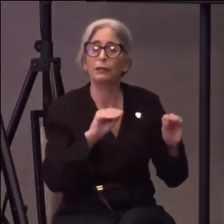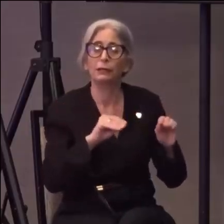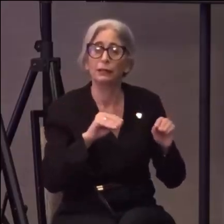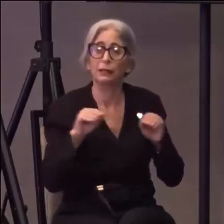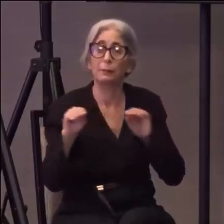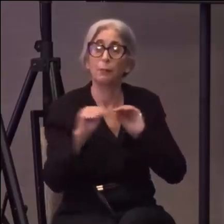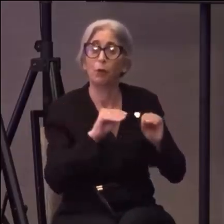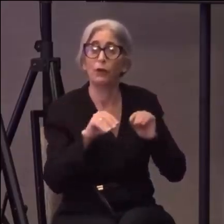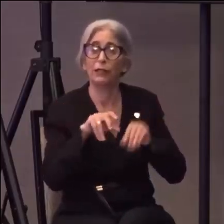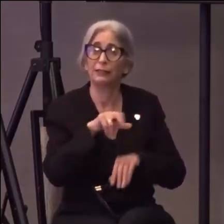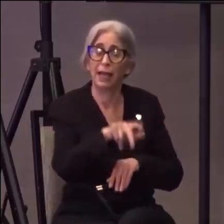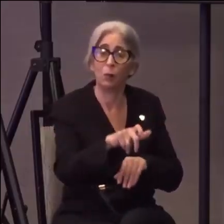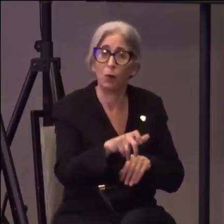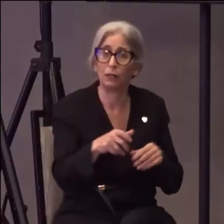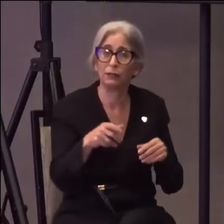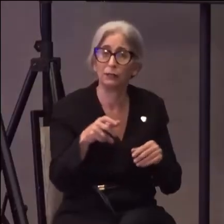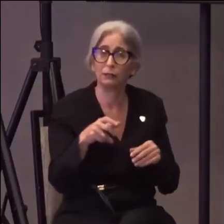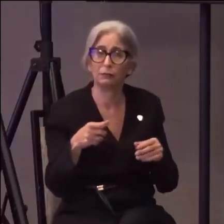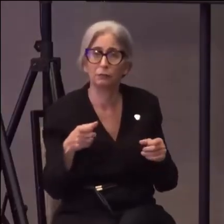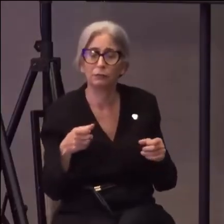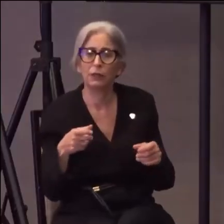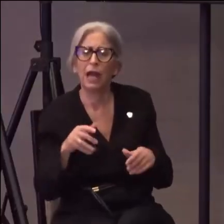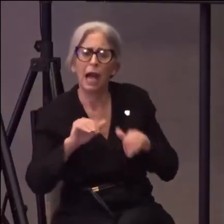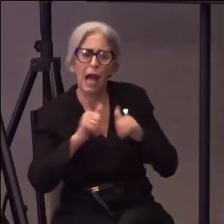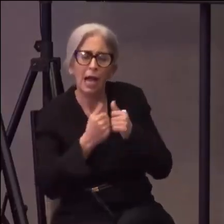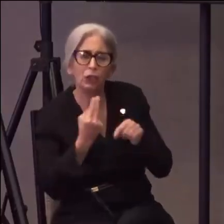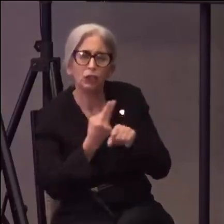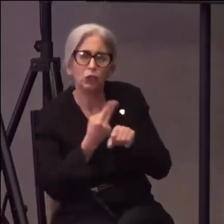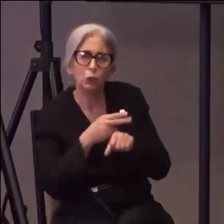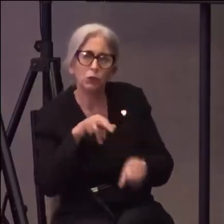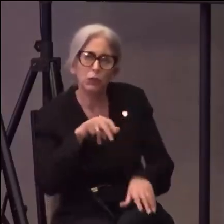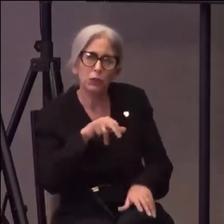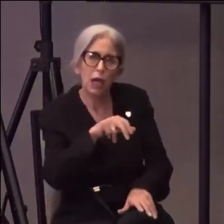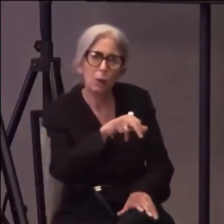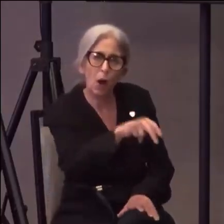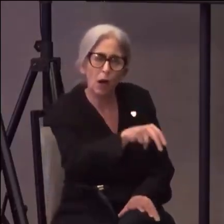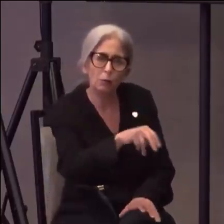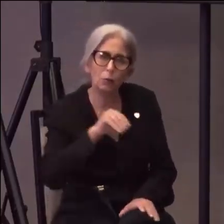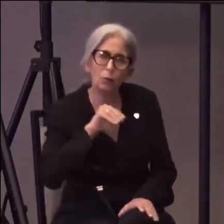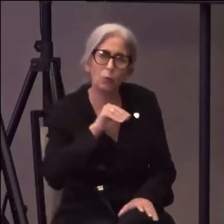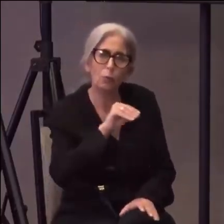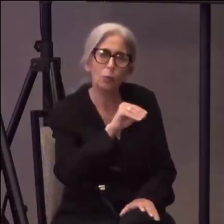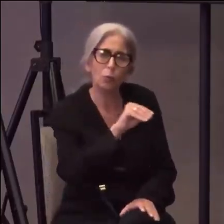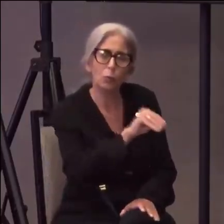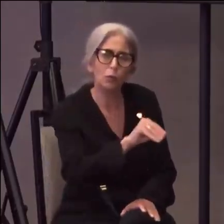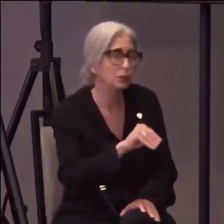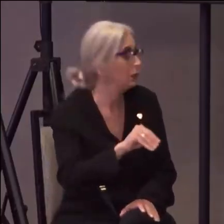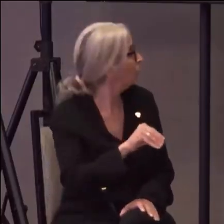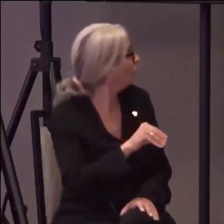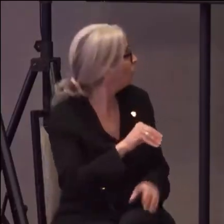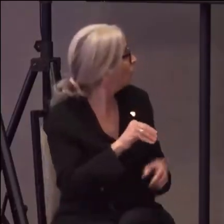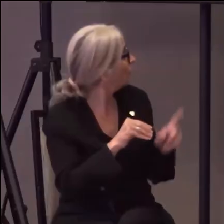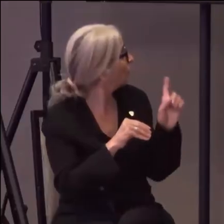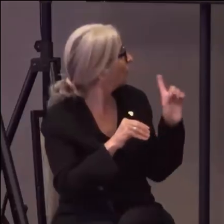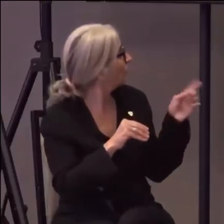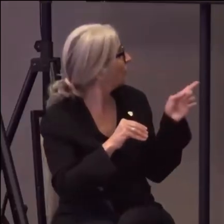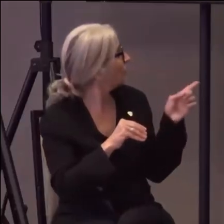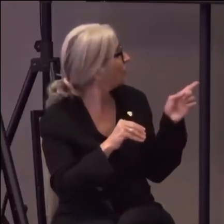travel. Slide right and use the sidewalk. Even if sidewalks are in a good shape and are in